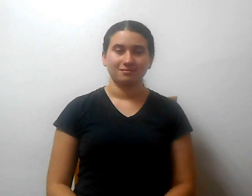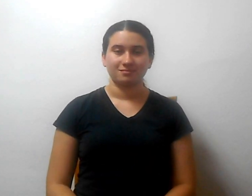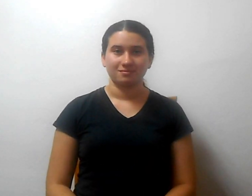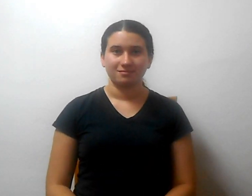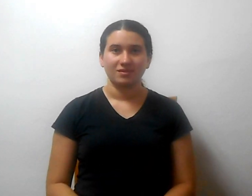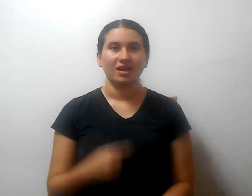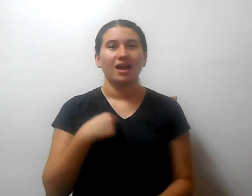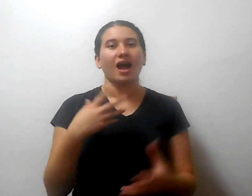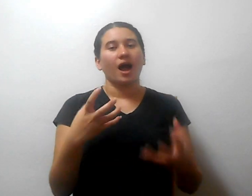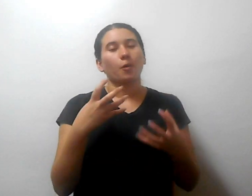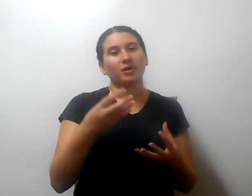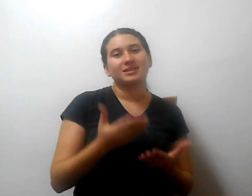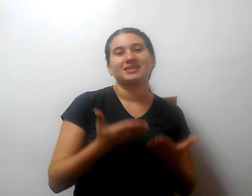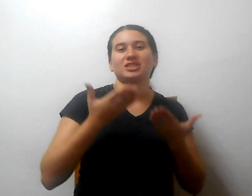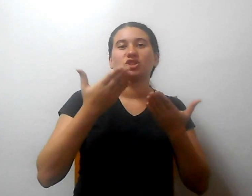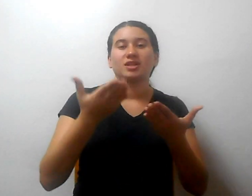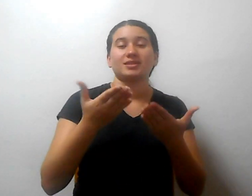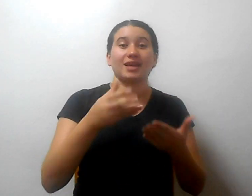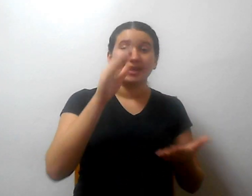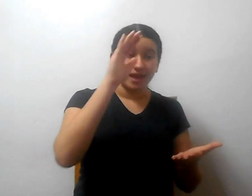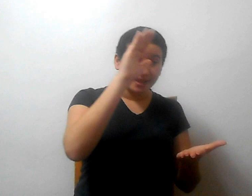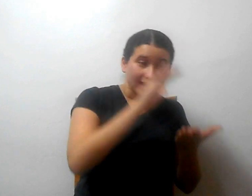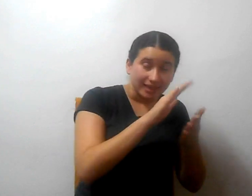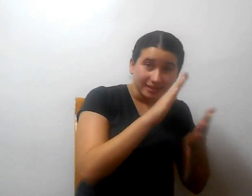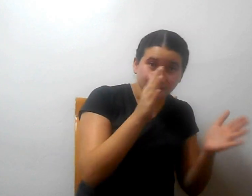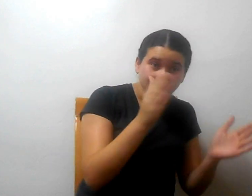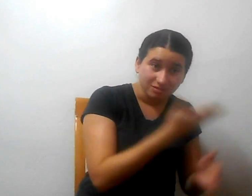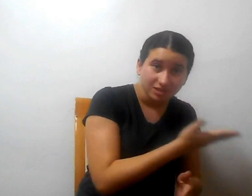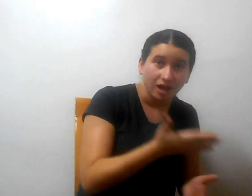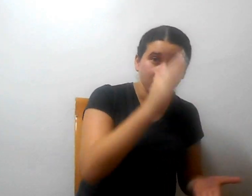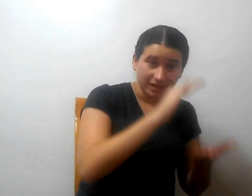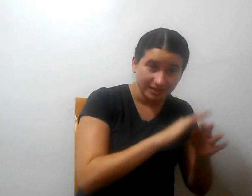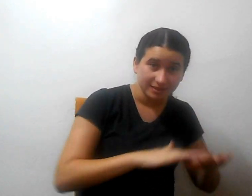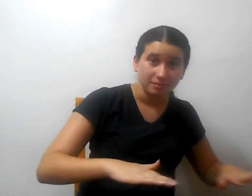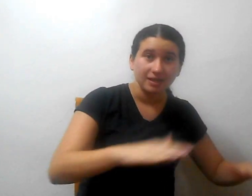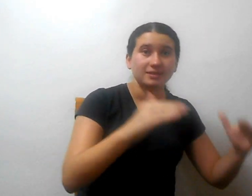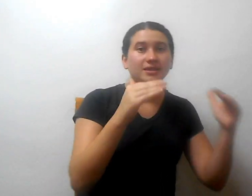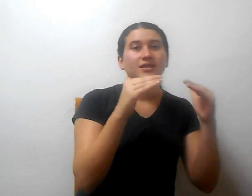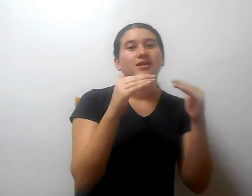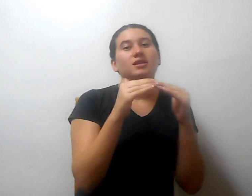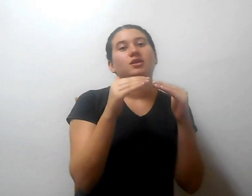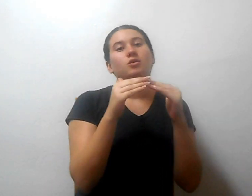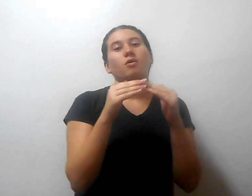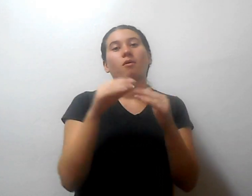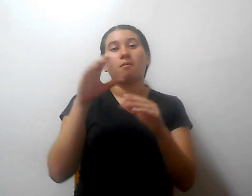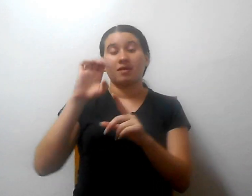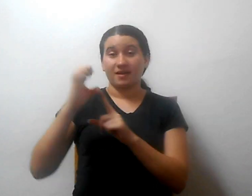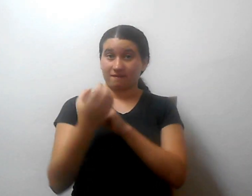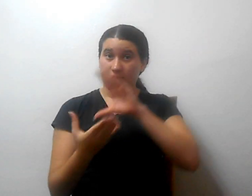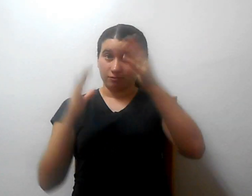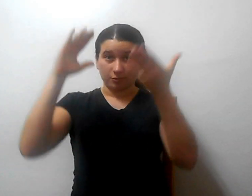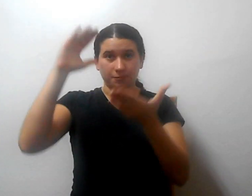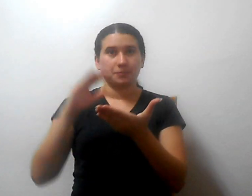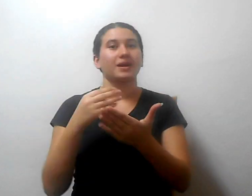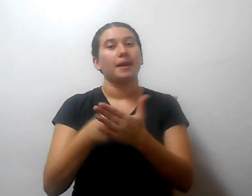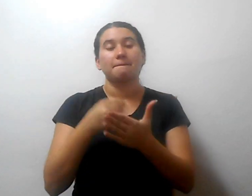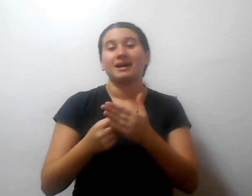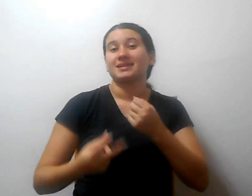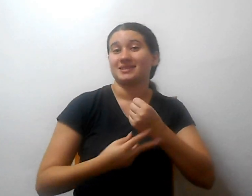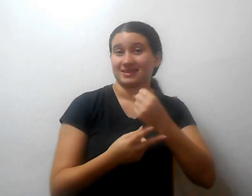So I want to suggest that less stuff and less space are going to equal a smaller footprint. It's actually a great way to save you some money, and